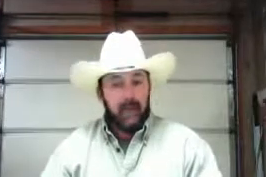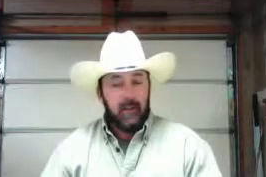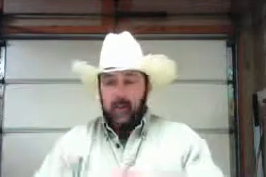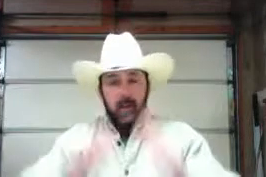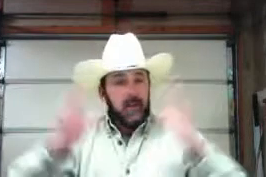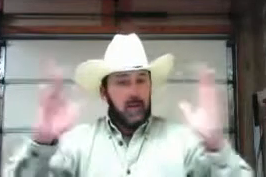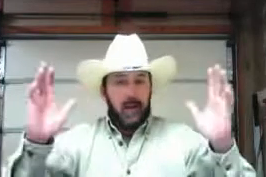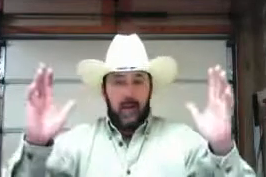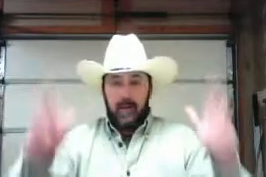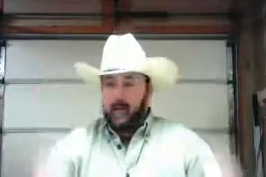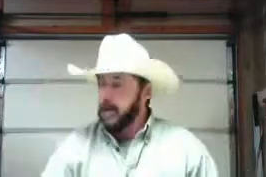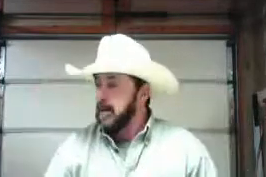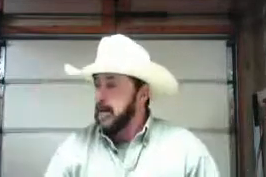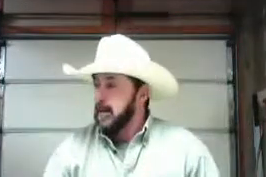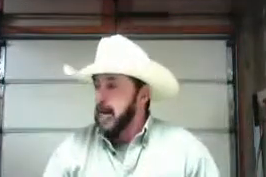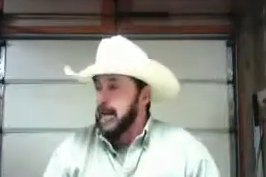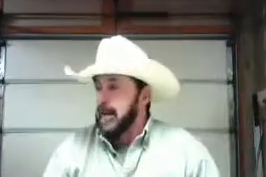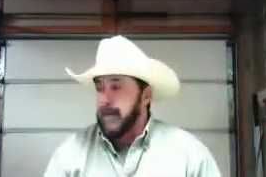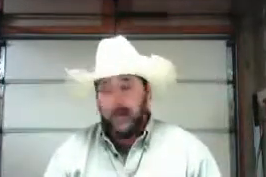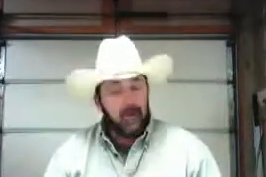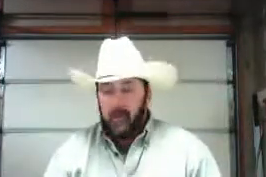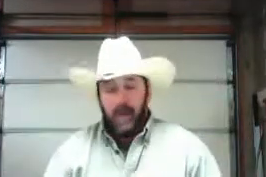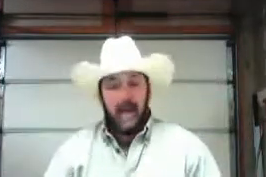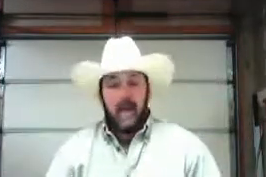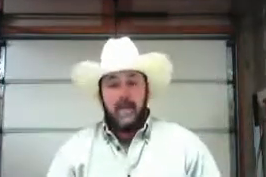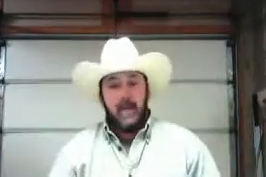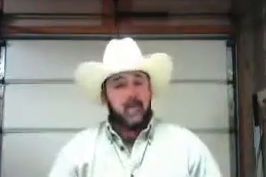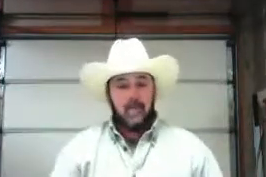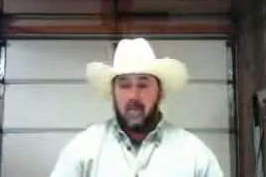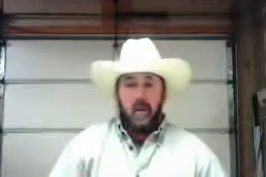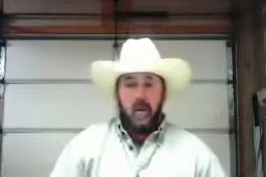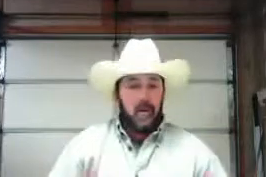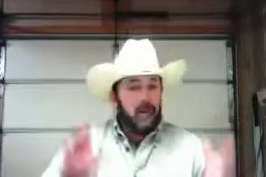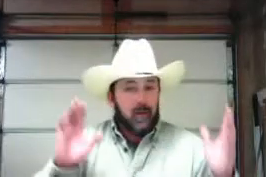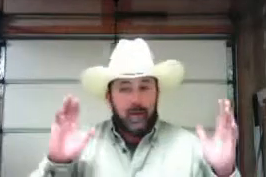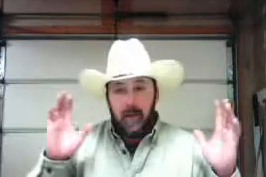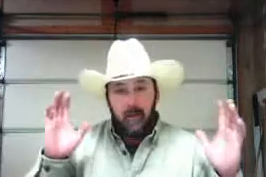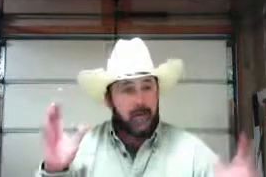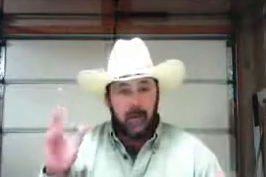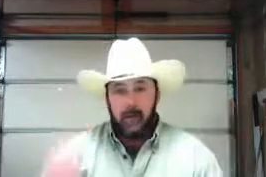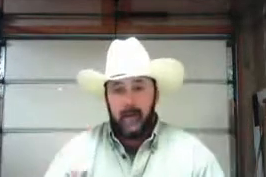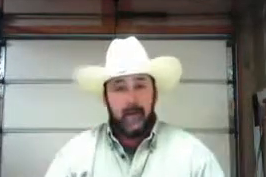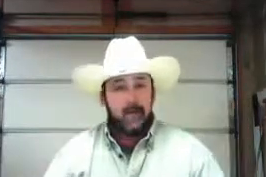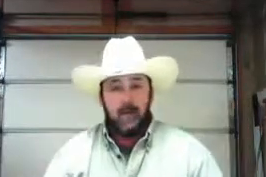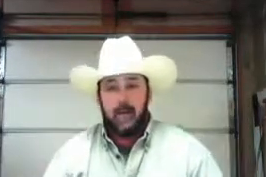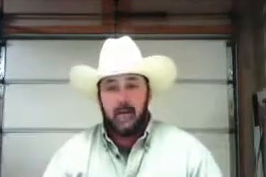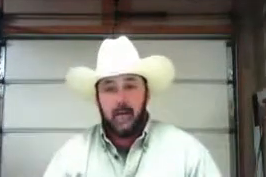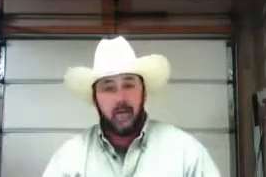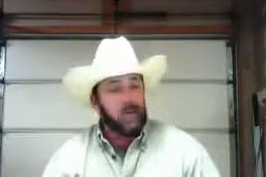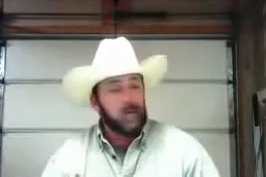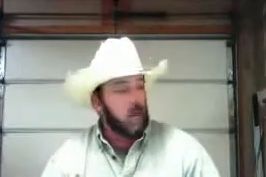flows continuously. And they can screw, when they get to heaven, they can screw all them virgins all they want to, and they can get drunk all they want to off the